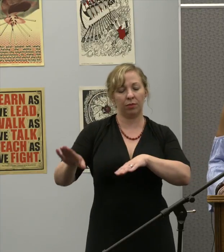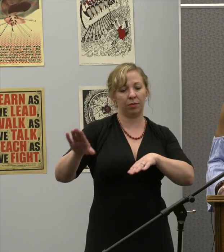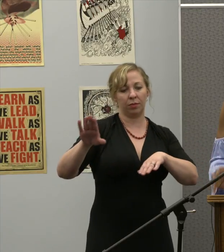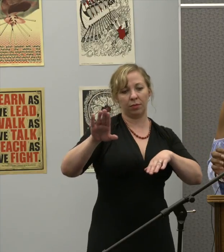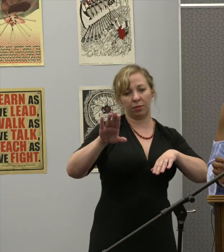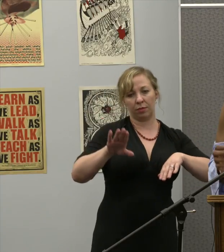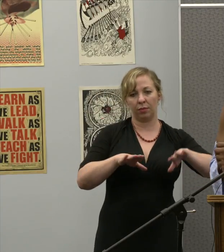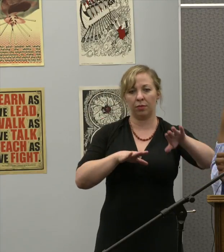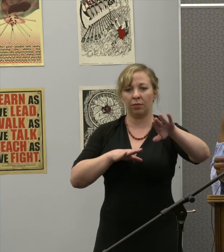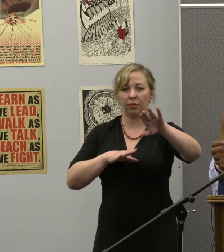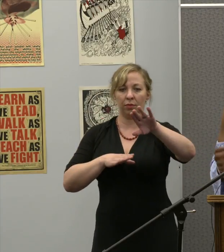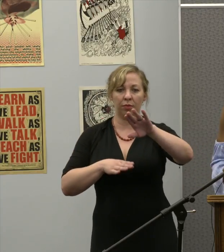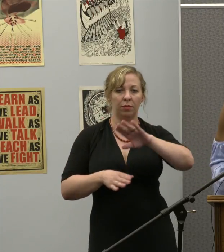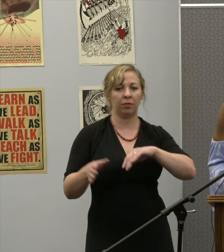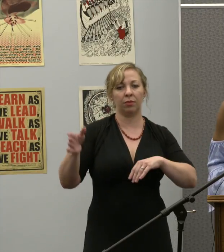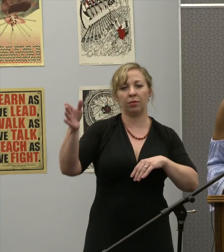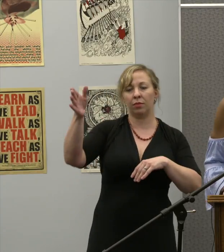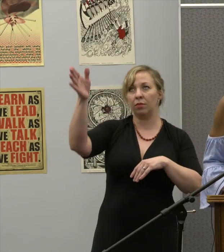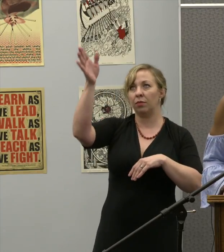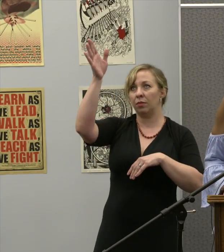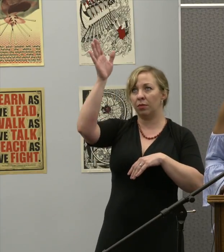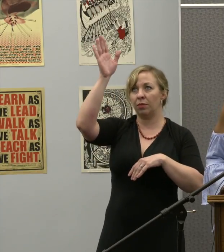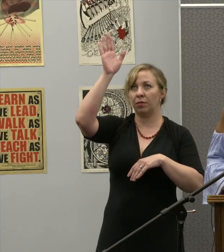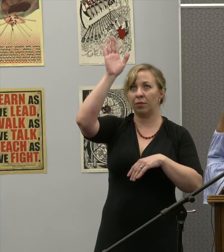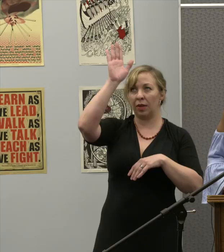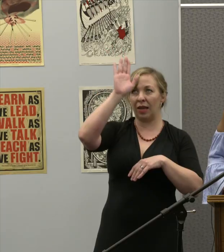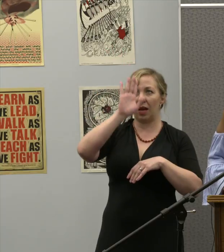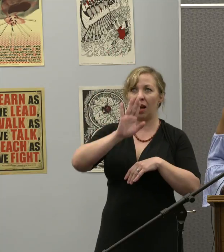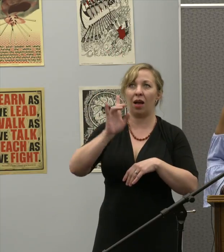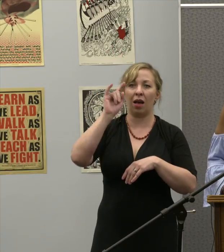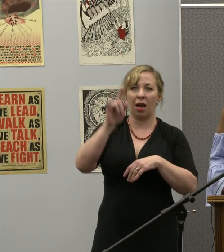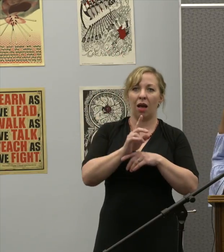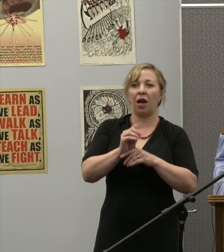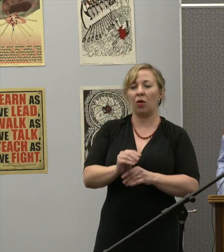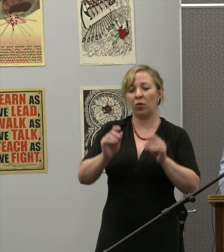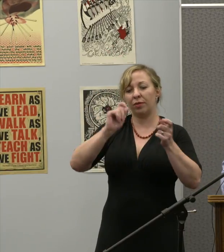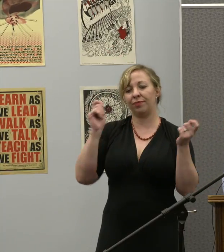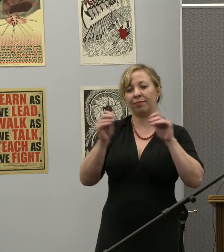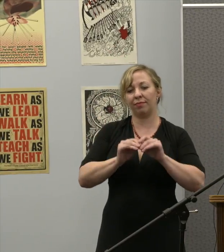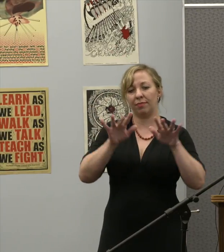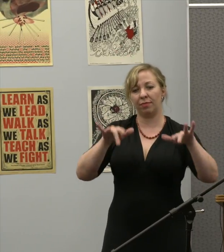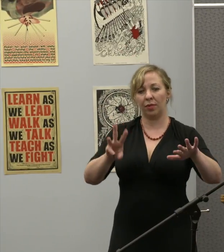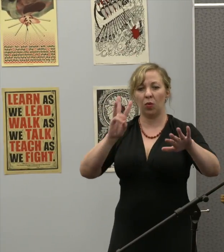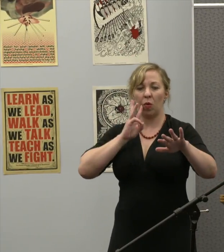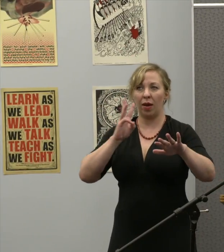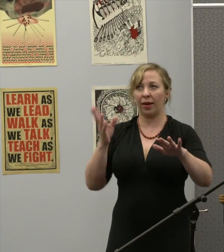water. God's gonna trouble the water. Sing with